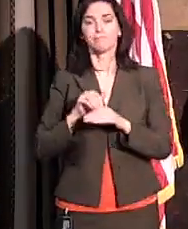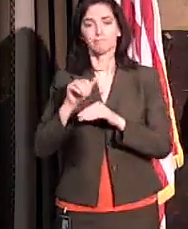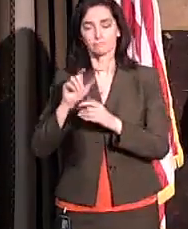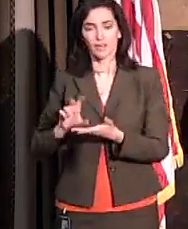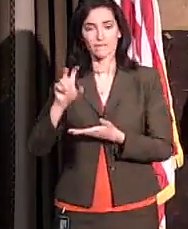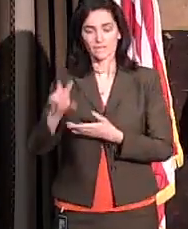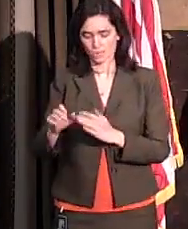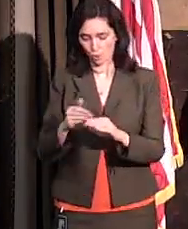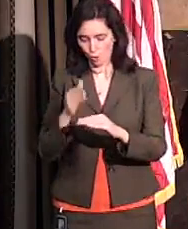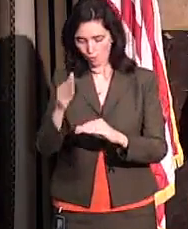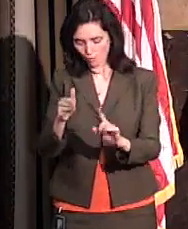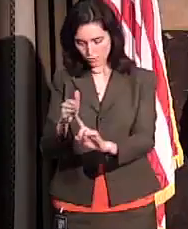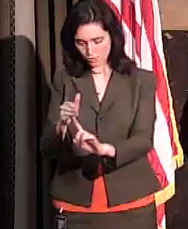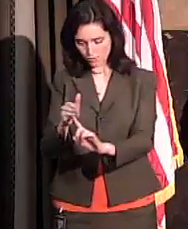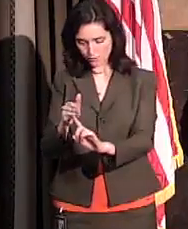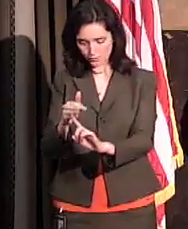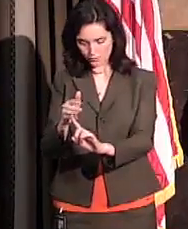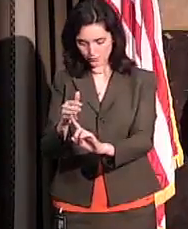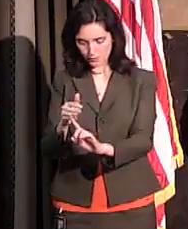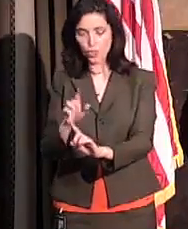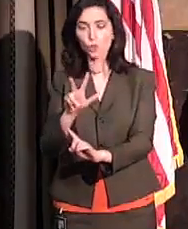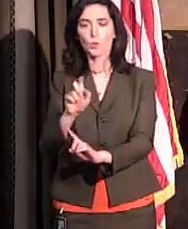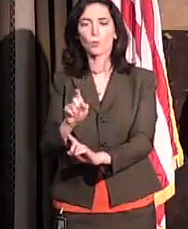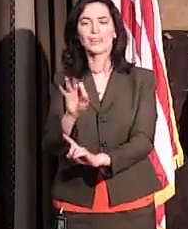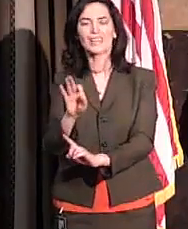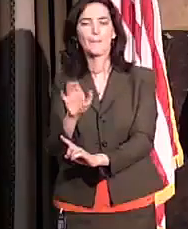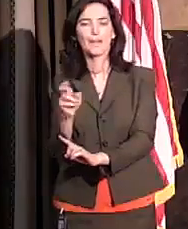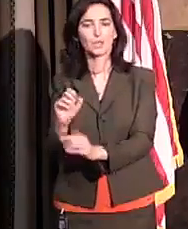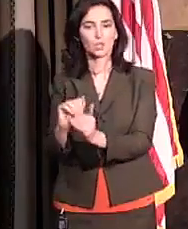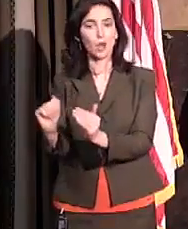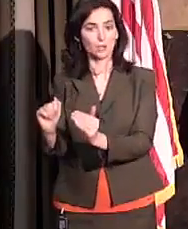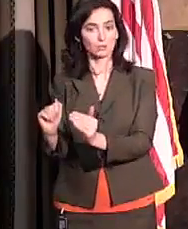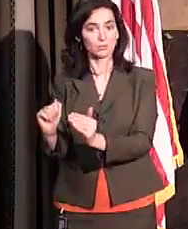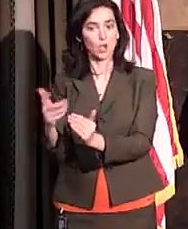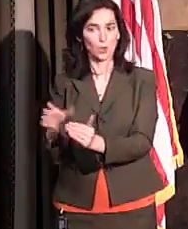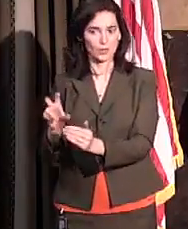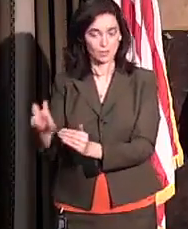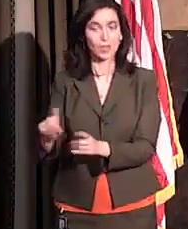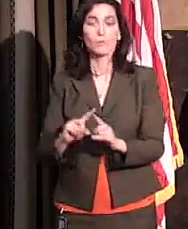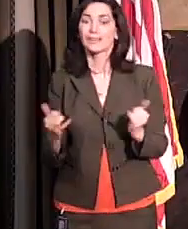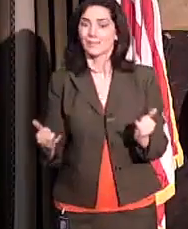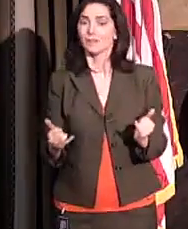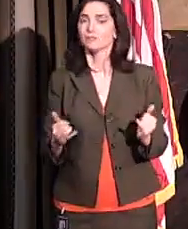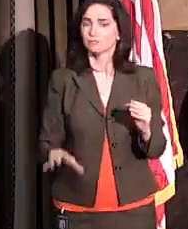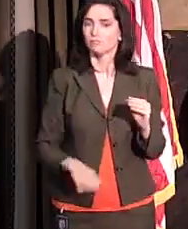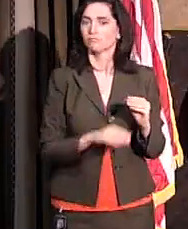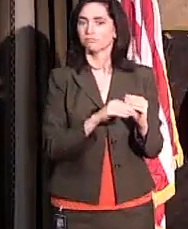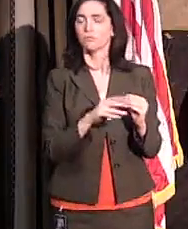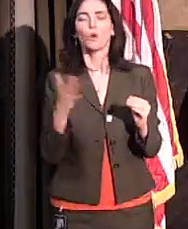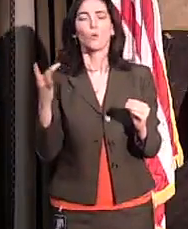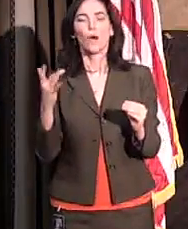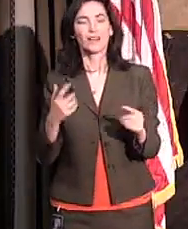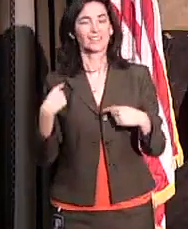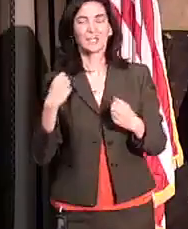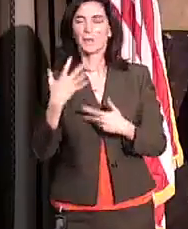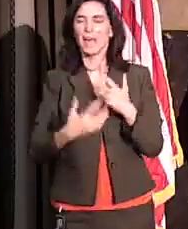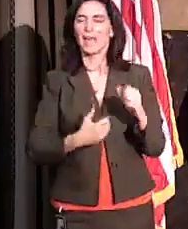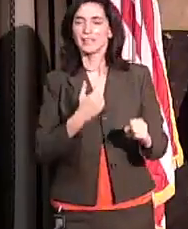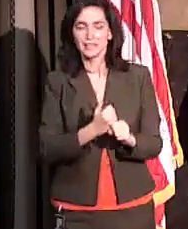projects. Our goal for these additional funds would include addressing longstanding projects that have been on the books for